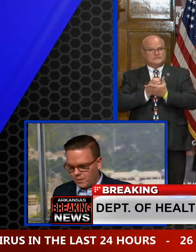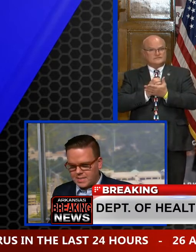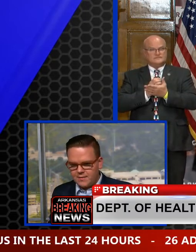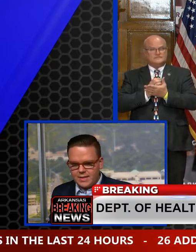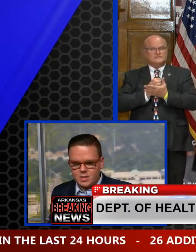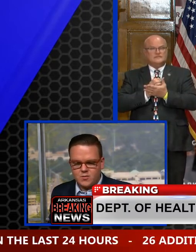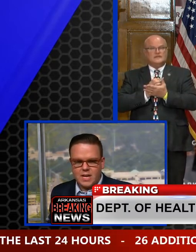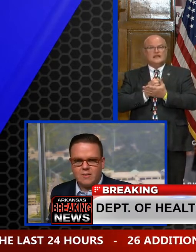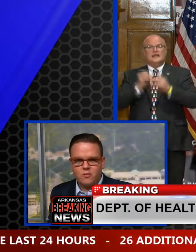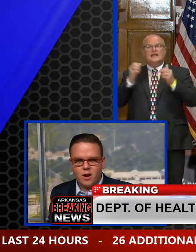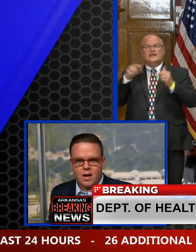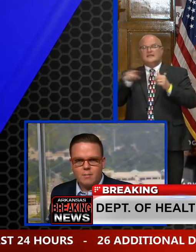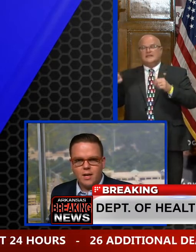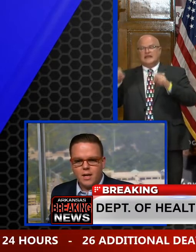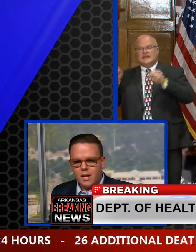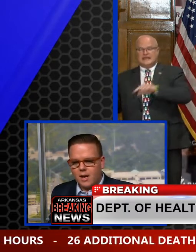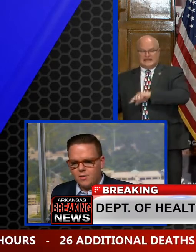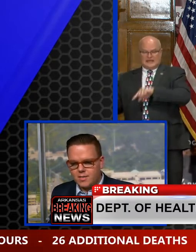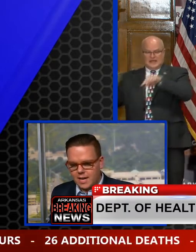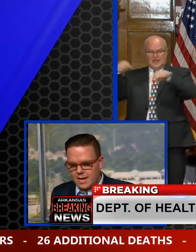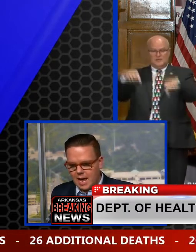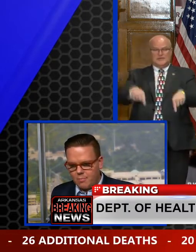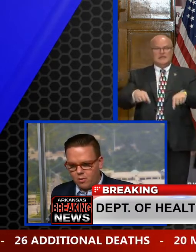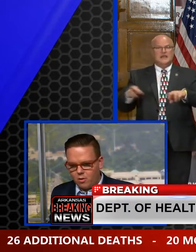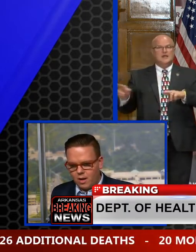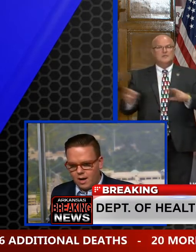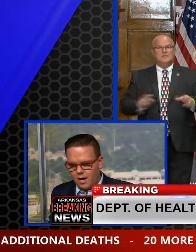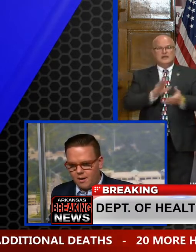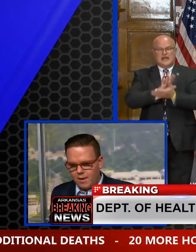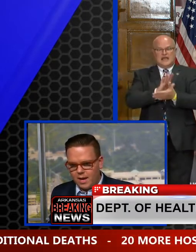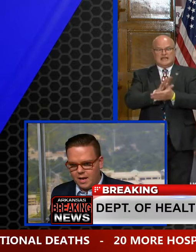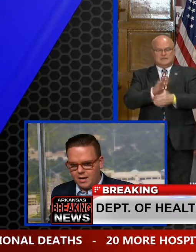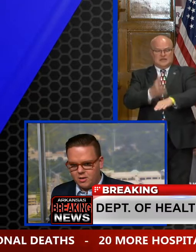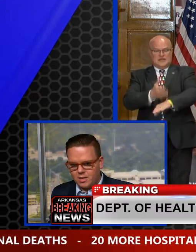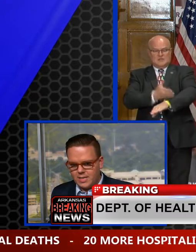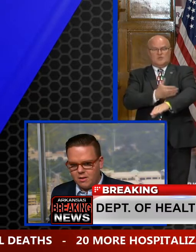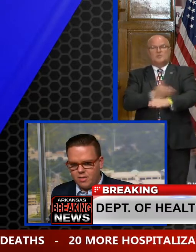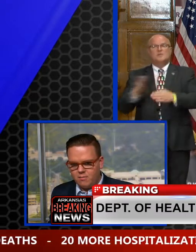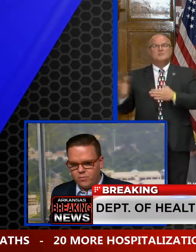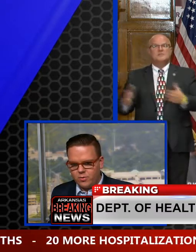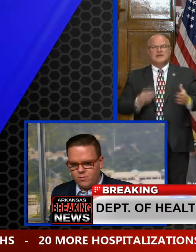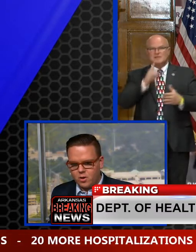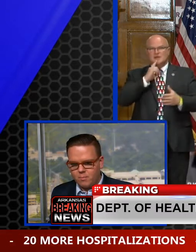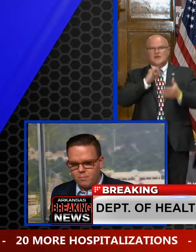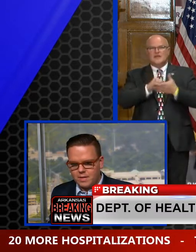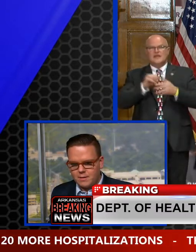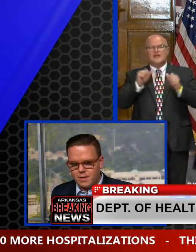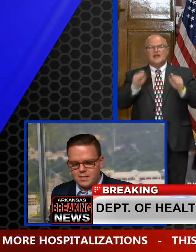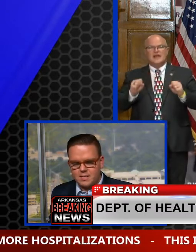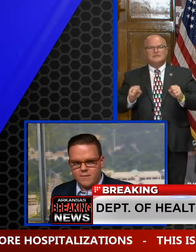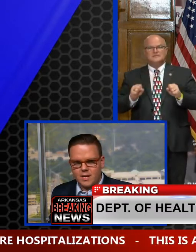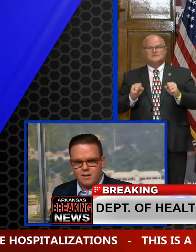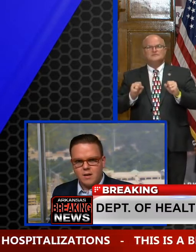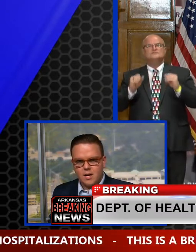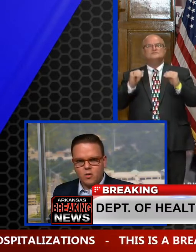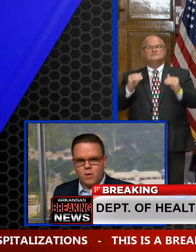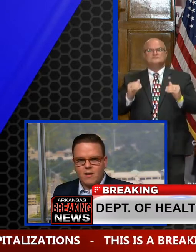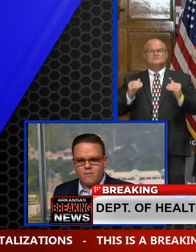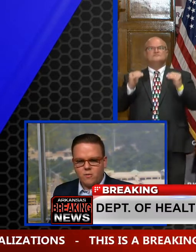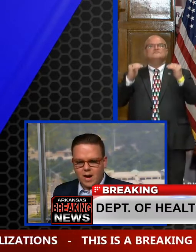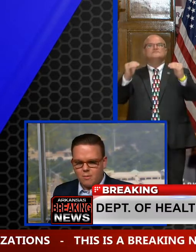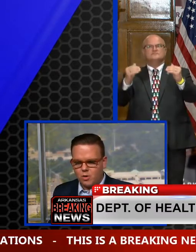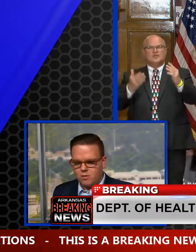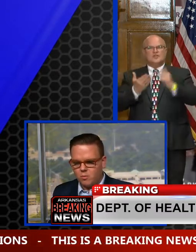We're receiving this feed from the state capitol, and you could tell during bits and pieces of it, a